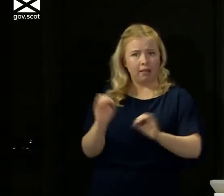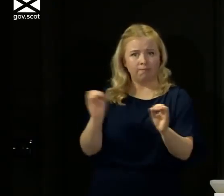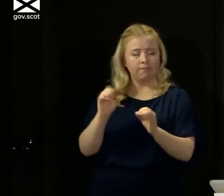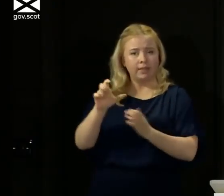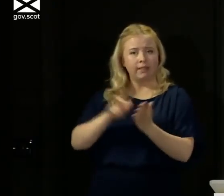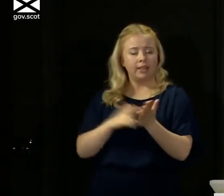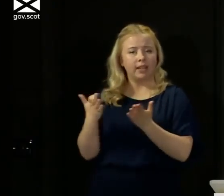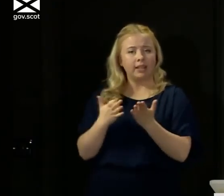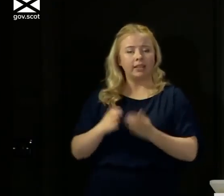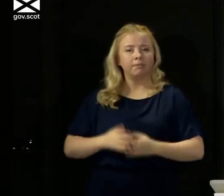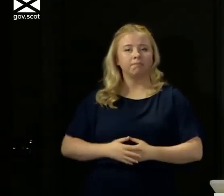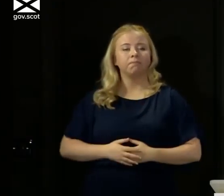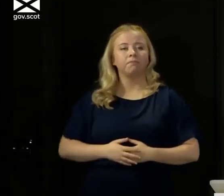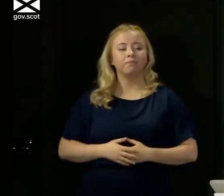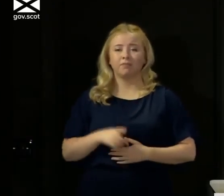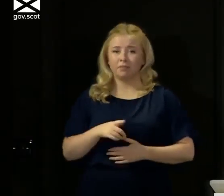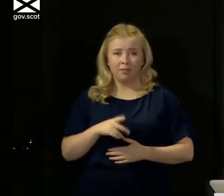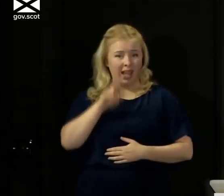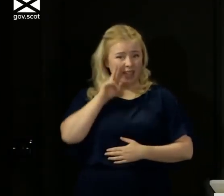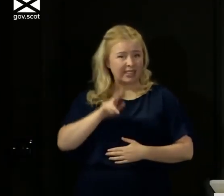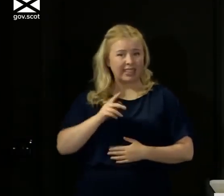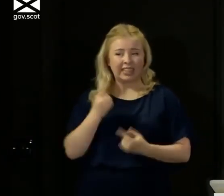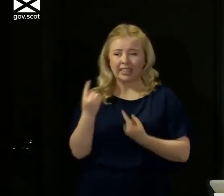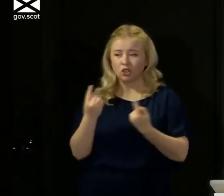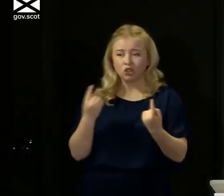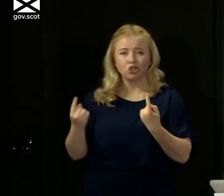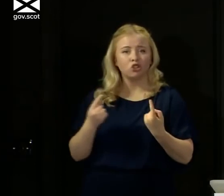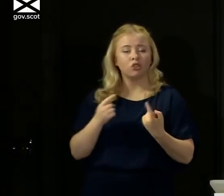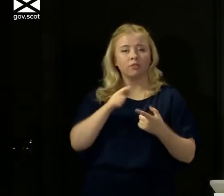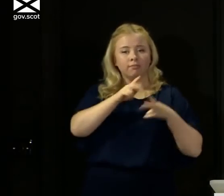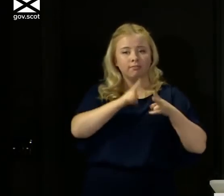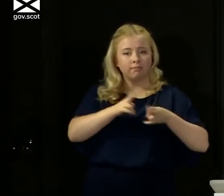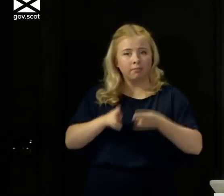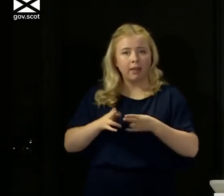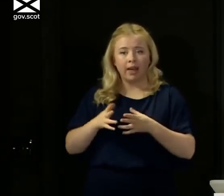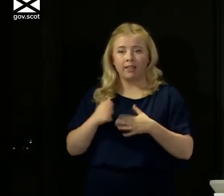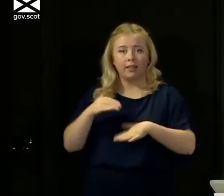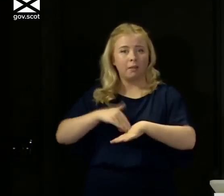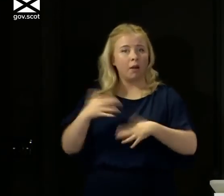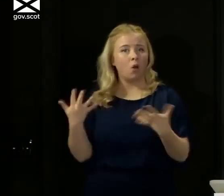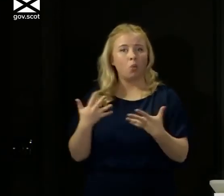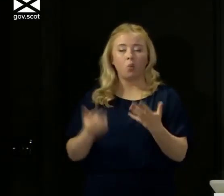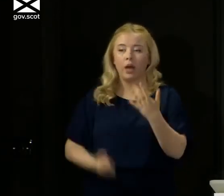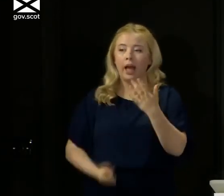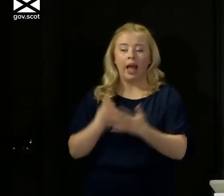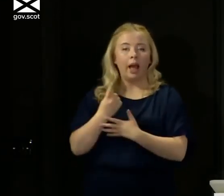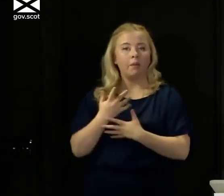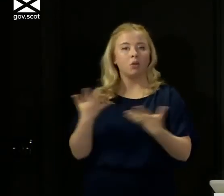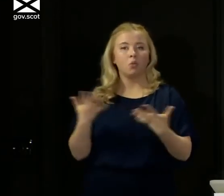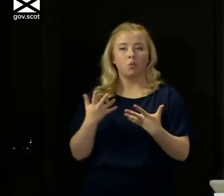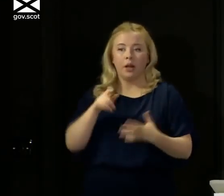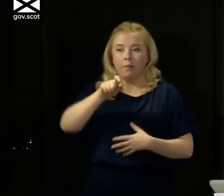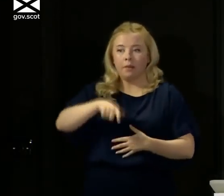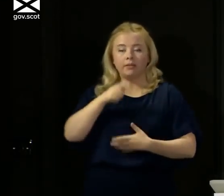I view every death from this virus, wherever they happen and wherever the individual contracted